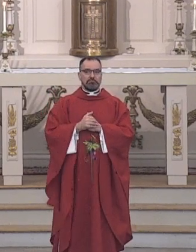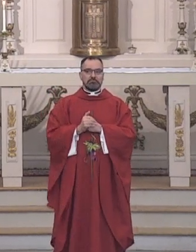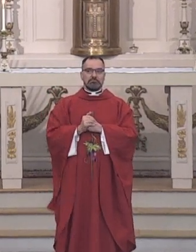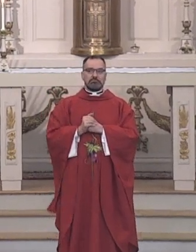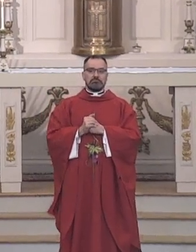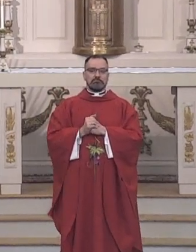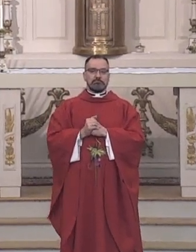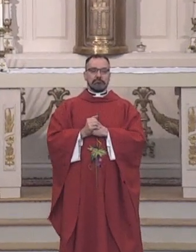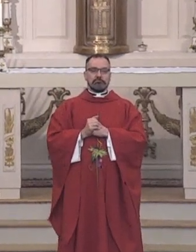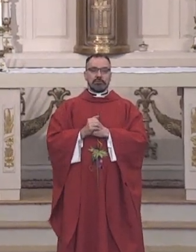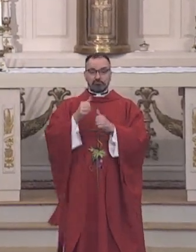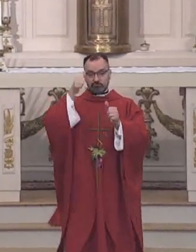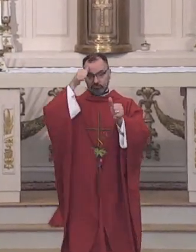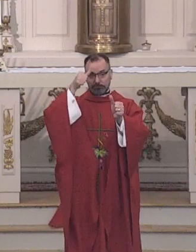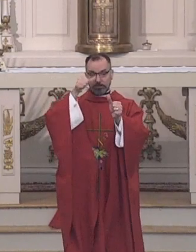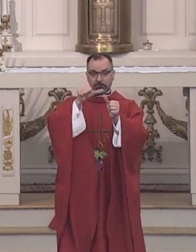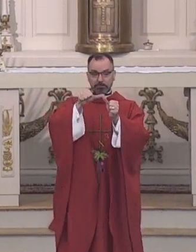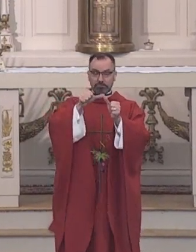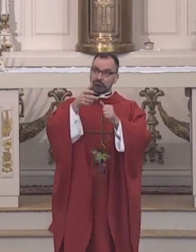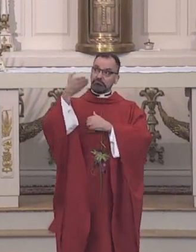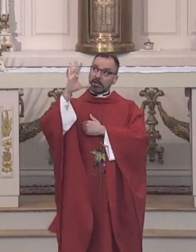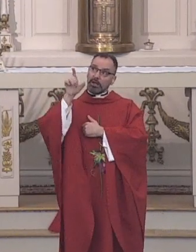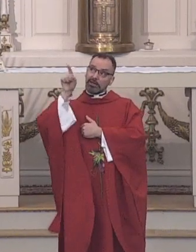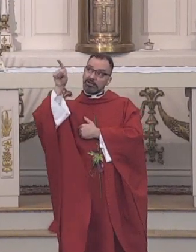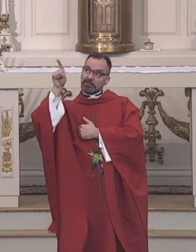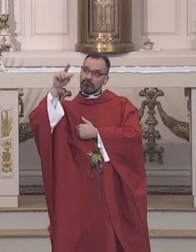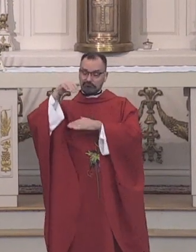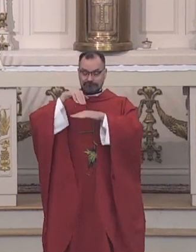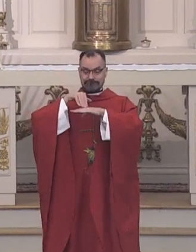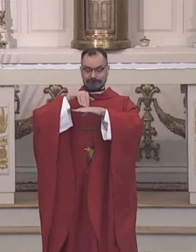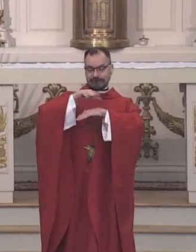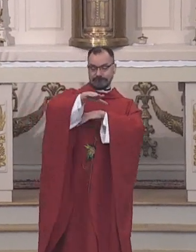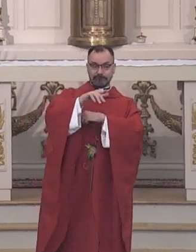The reason we do this,